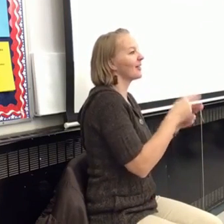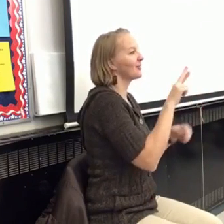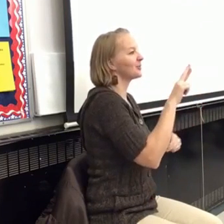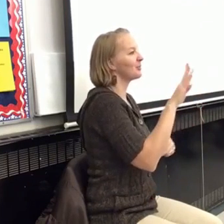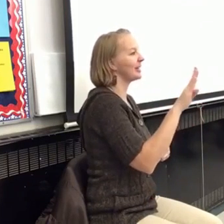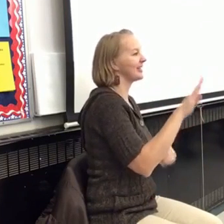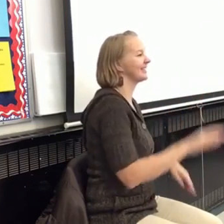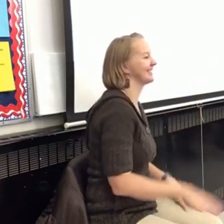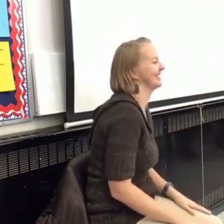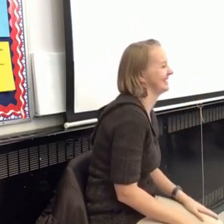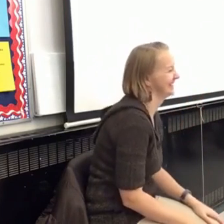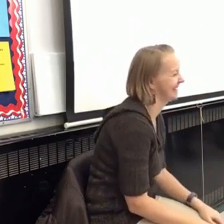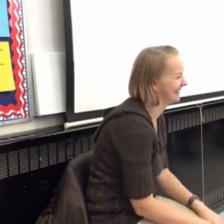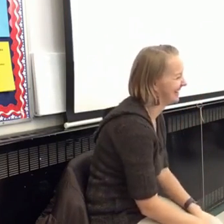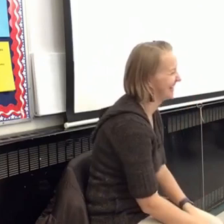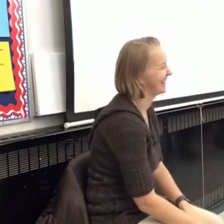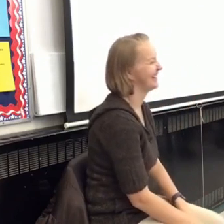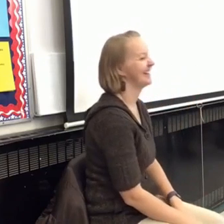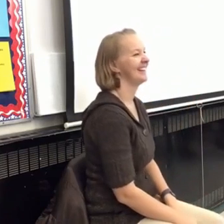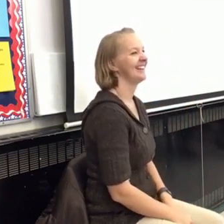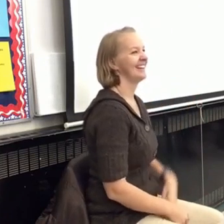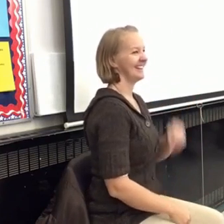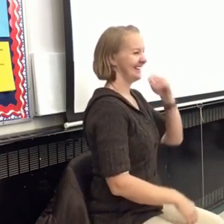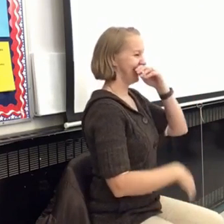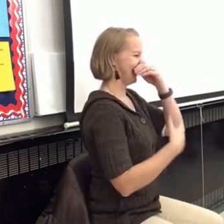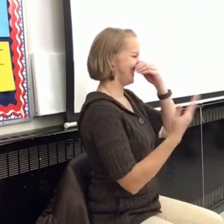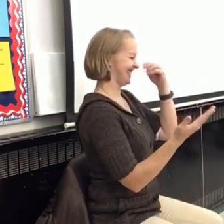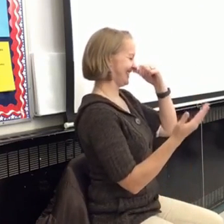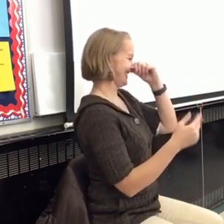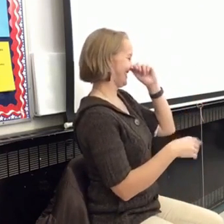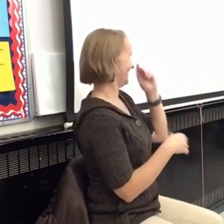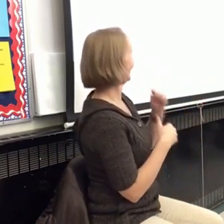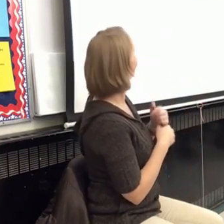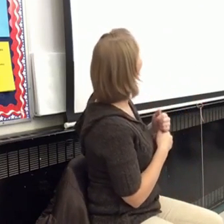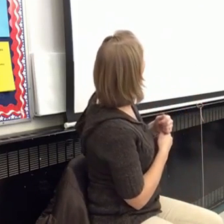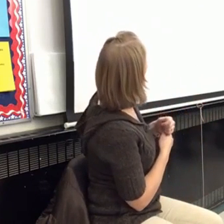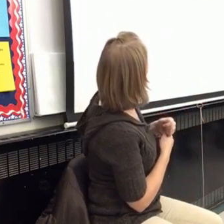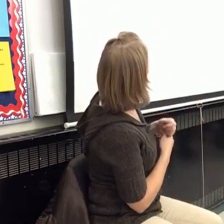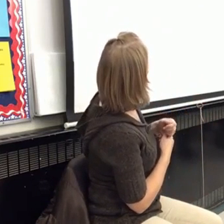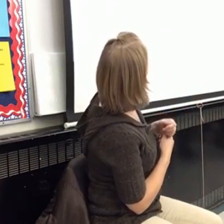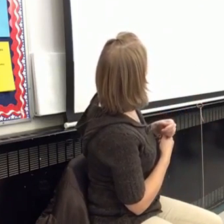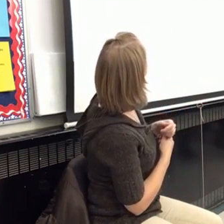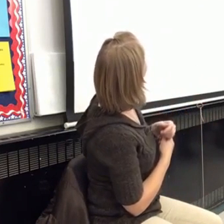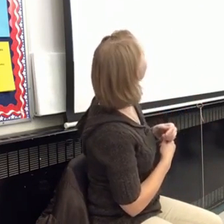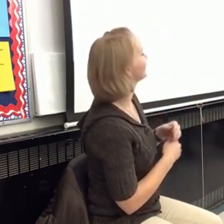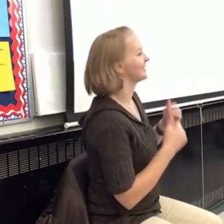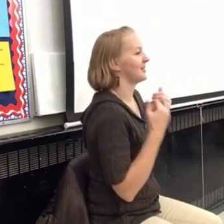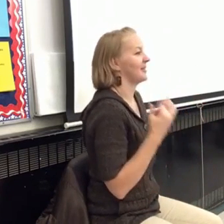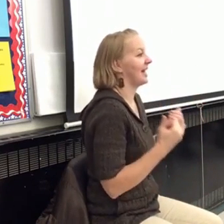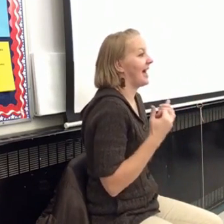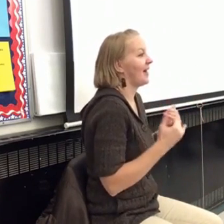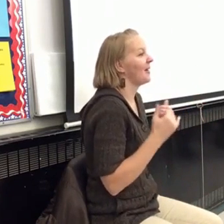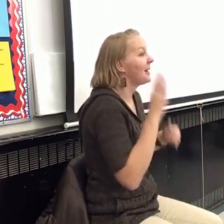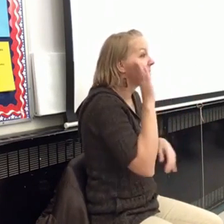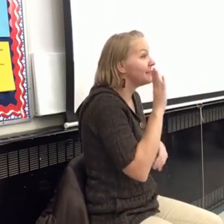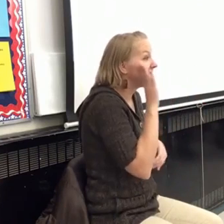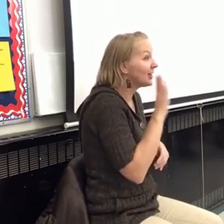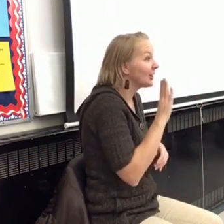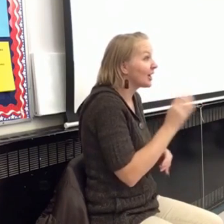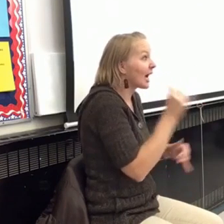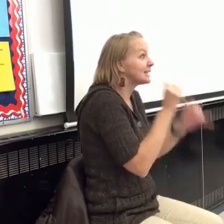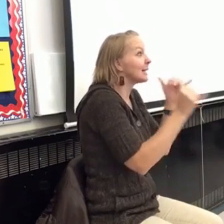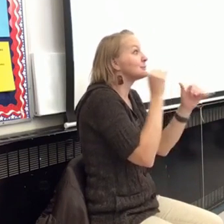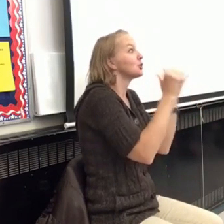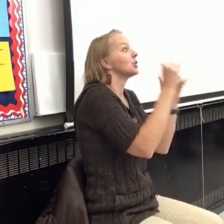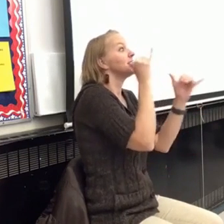beer. Okay? Now, listen. Now, beer consumption